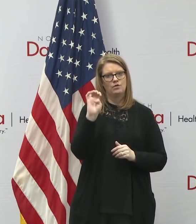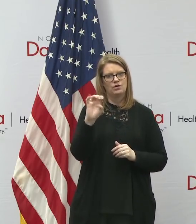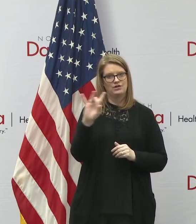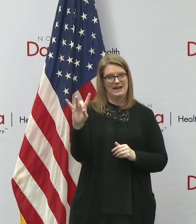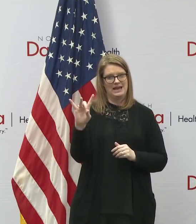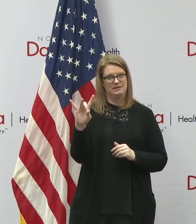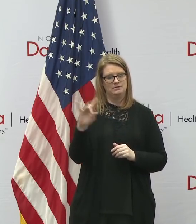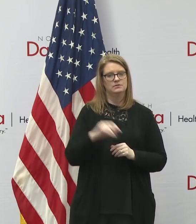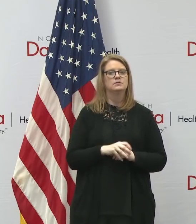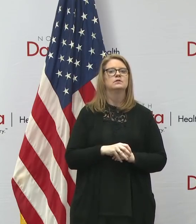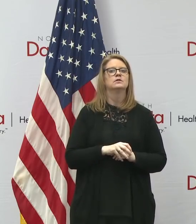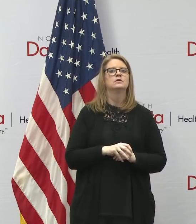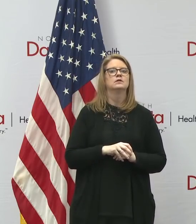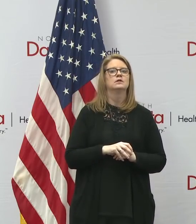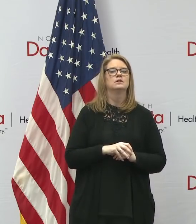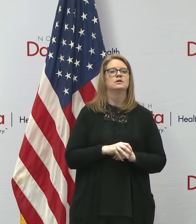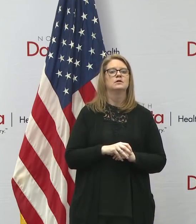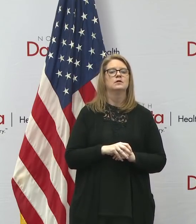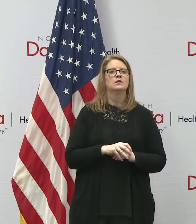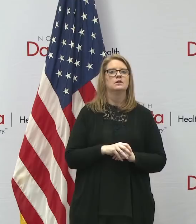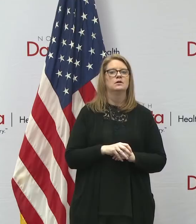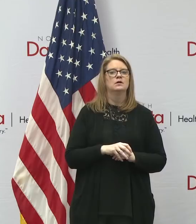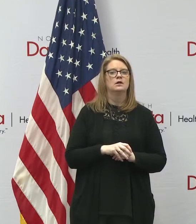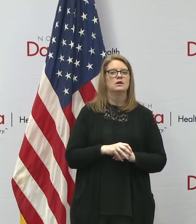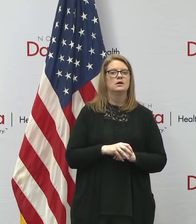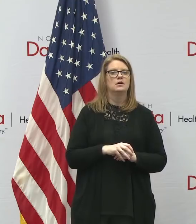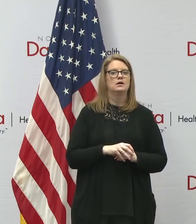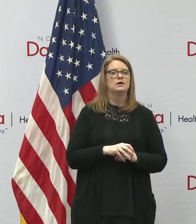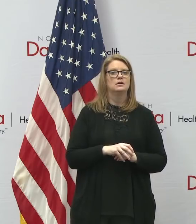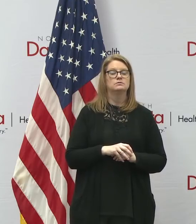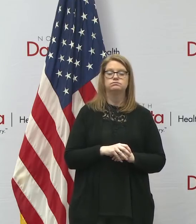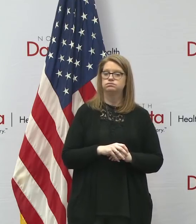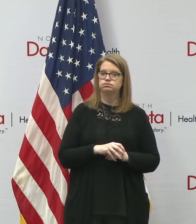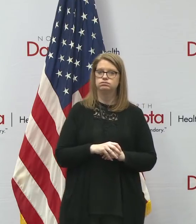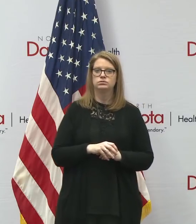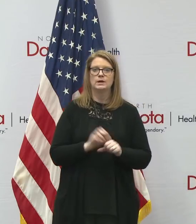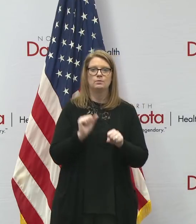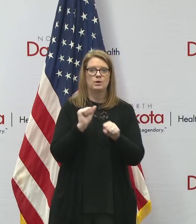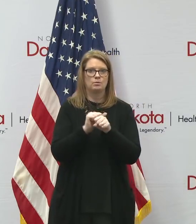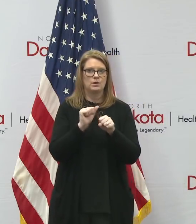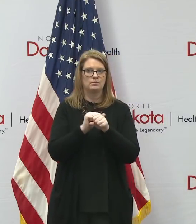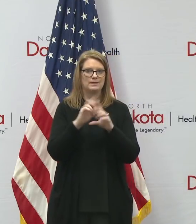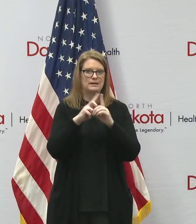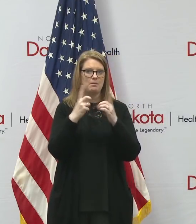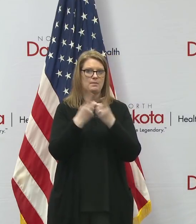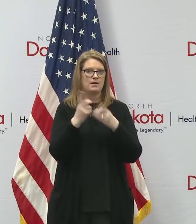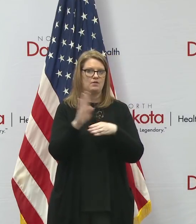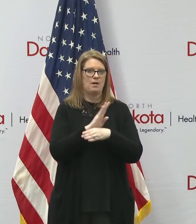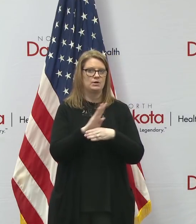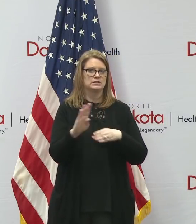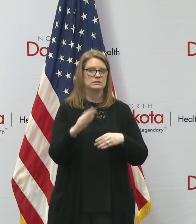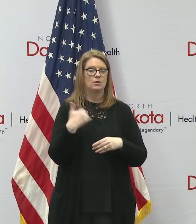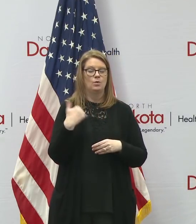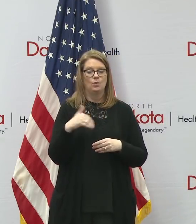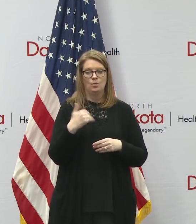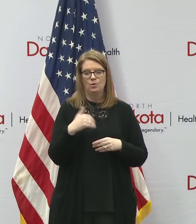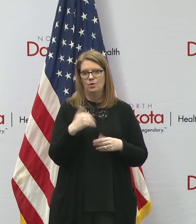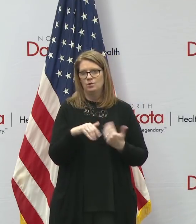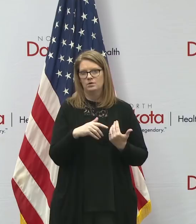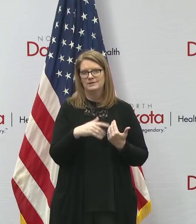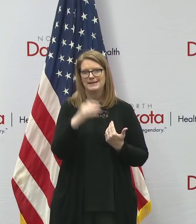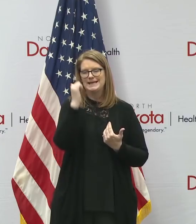408. And we are working very closely with our Department of Commerce. I can tell you